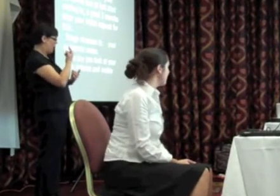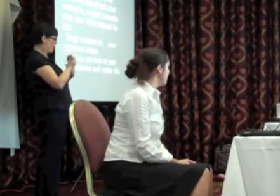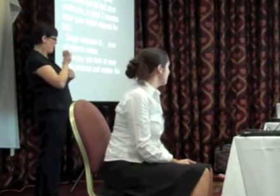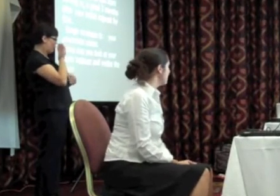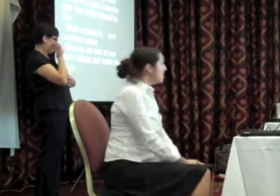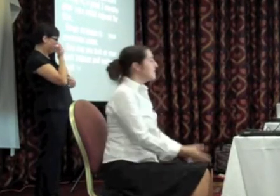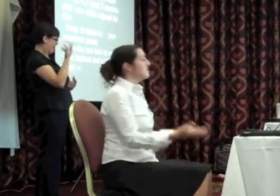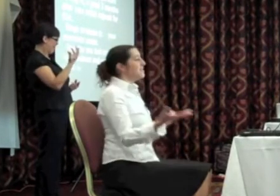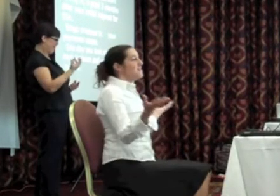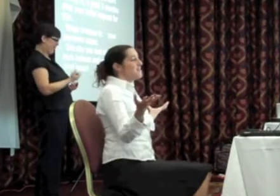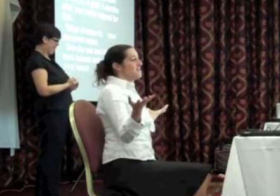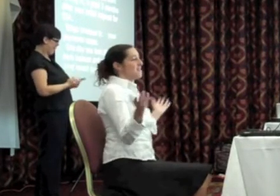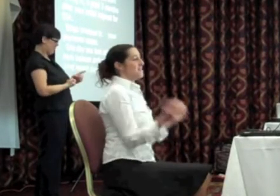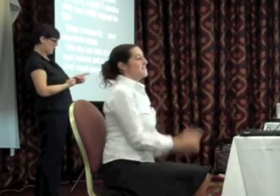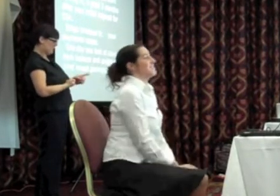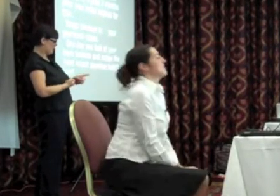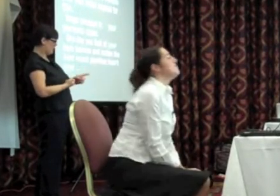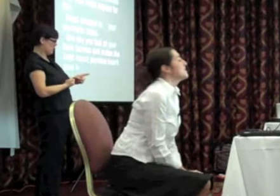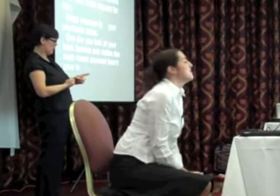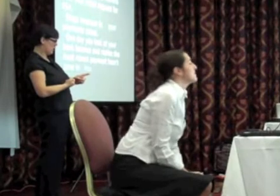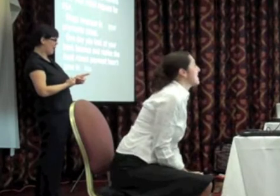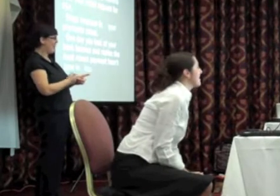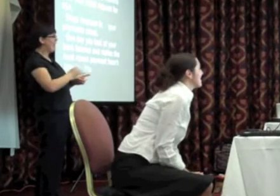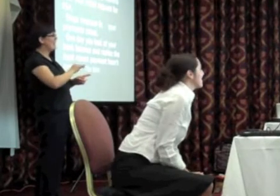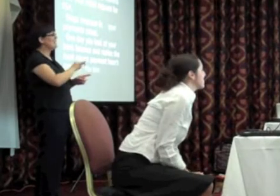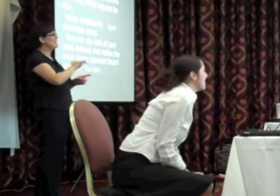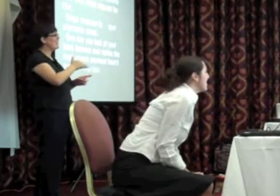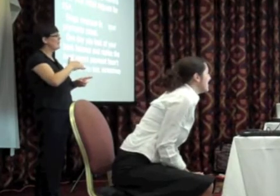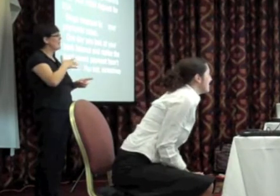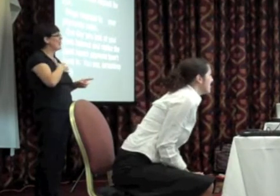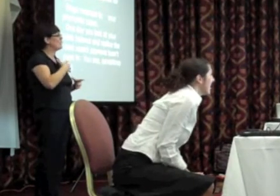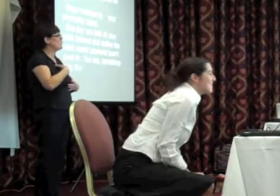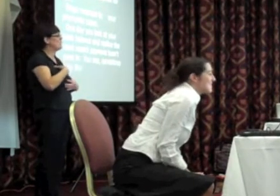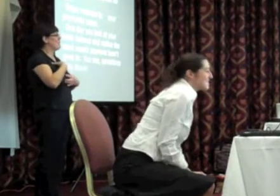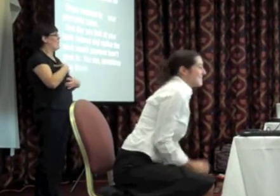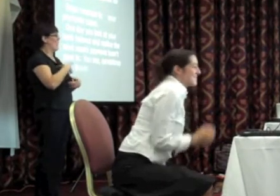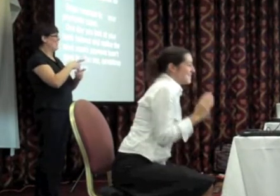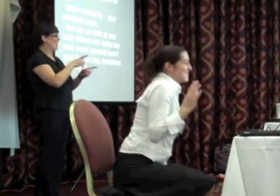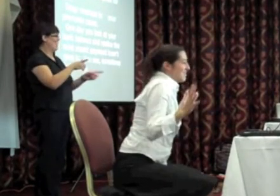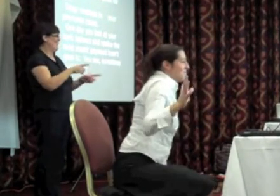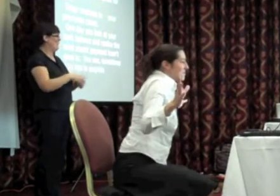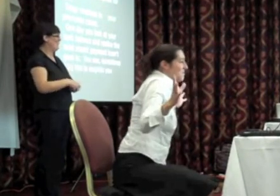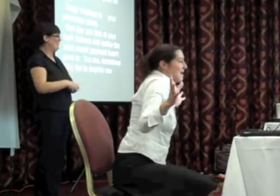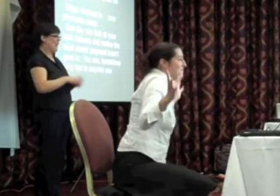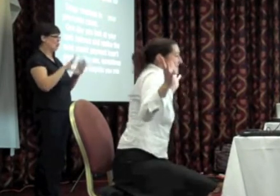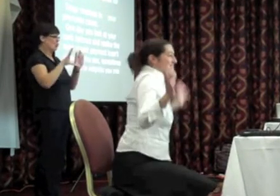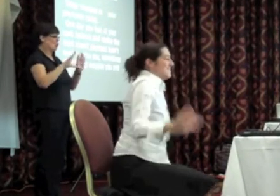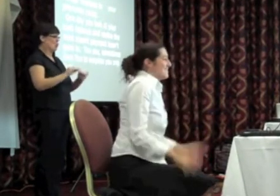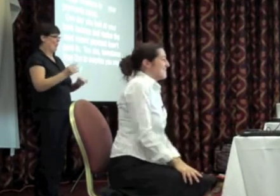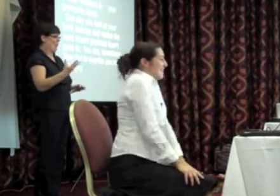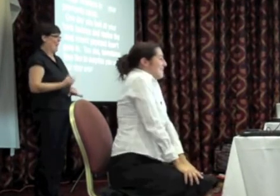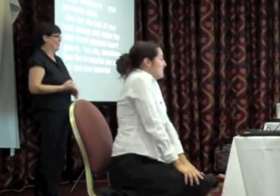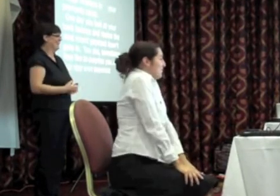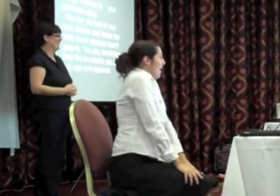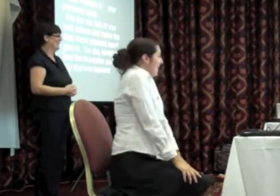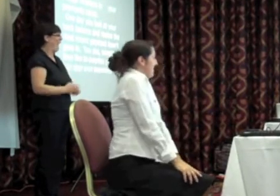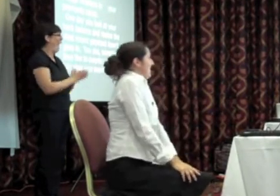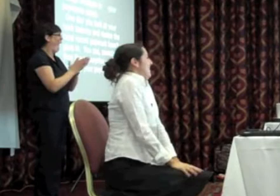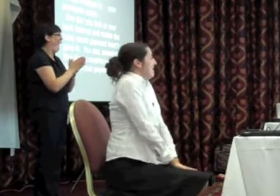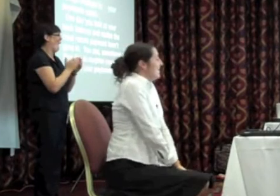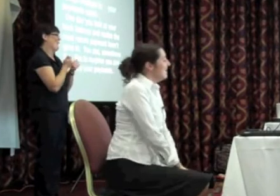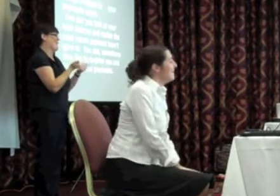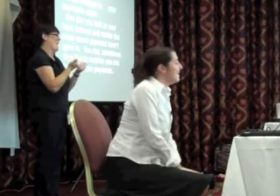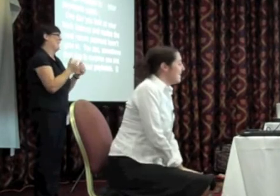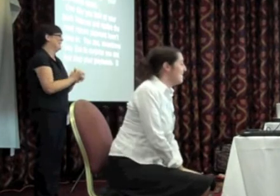hasn't gone in. You see, sometimes they like to surprise you and just stop your payments. It's